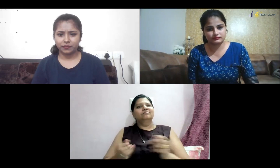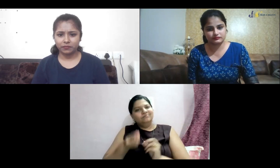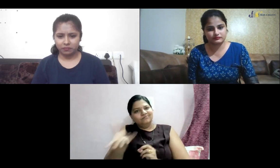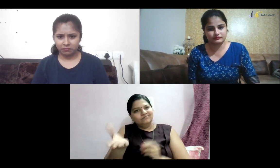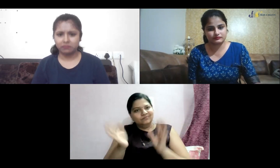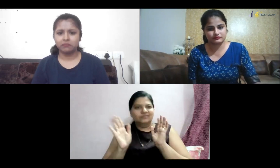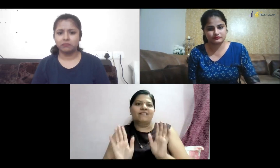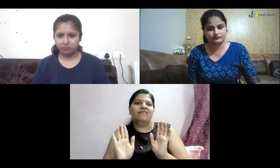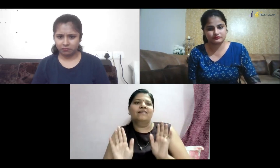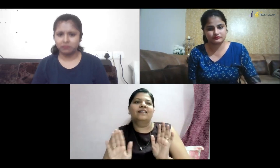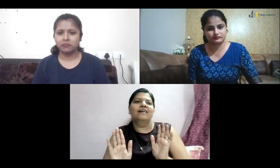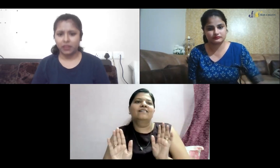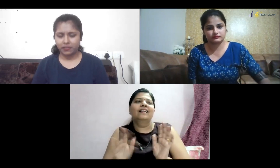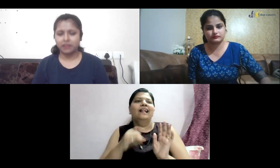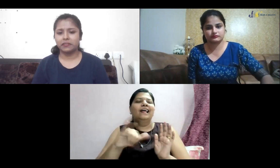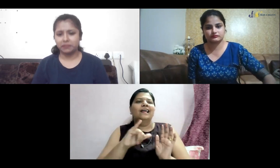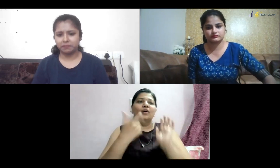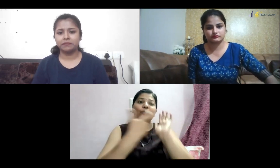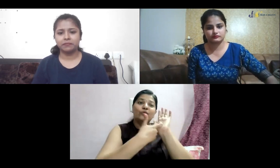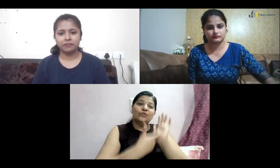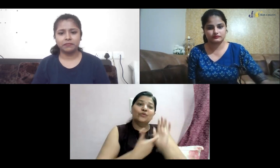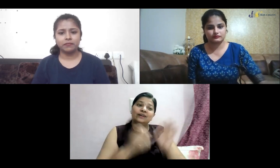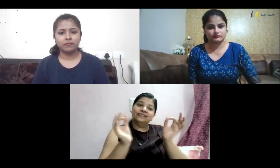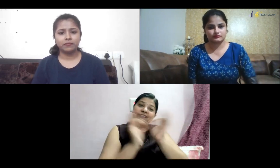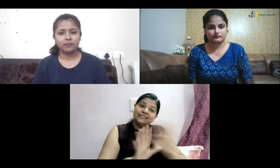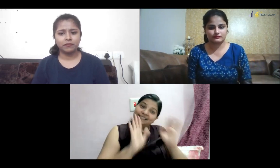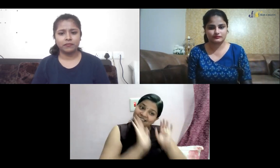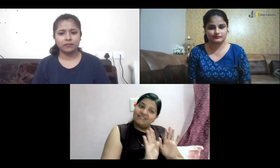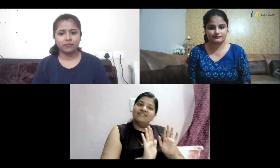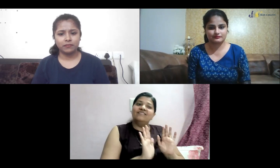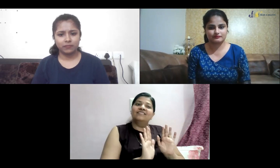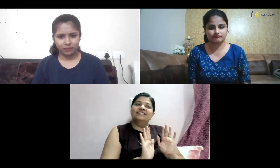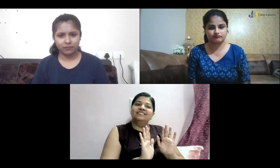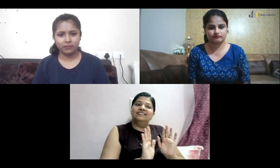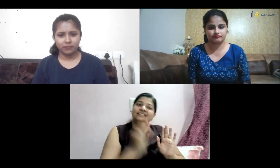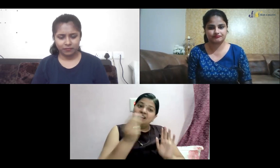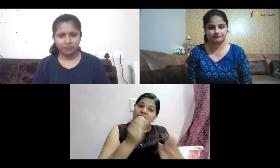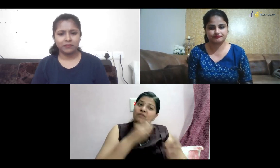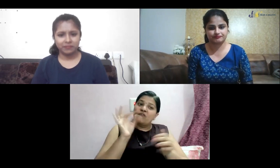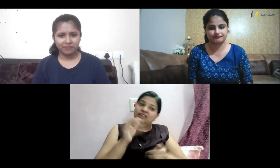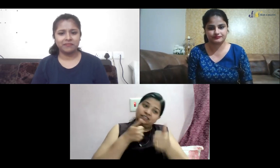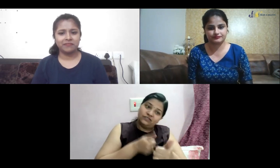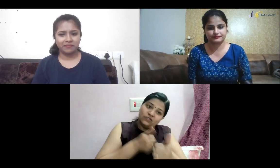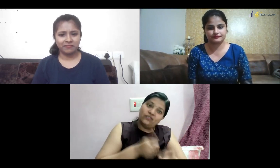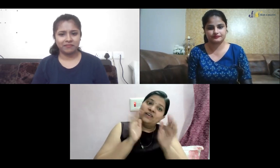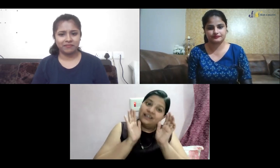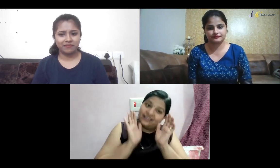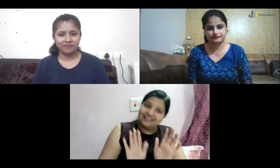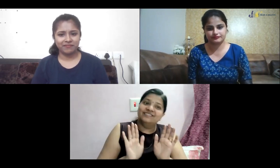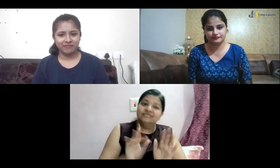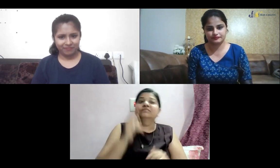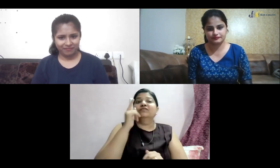the class, have a comfortable seat over there. So there are rules which has already been made.